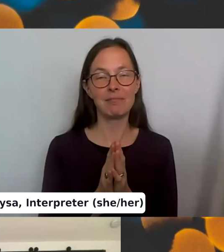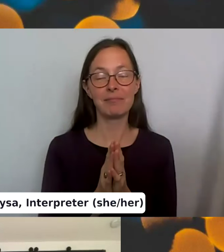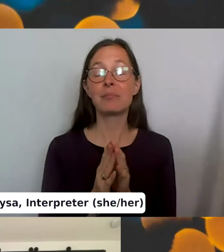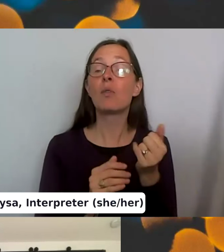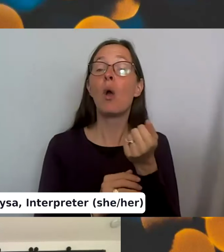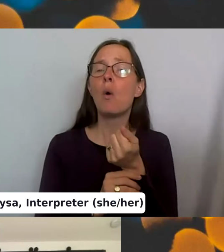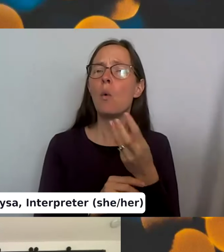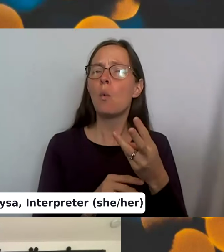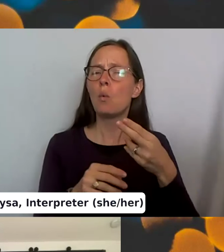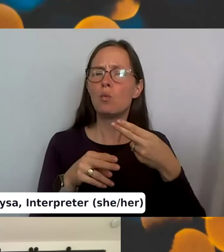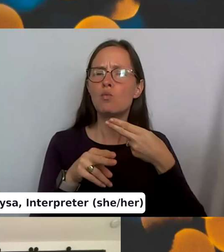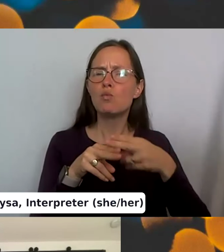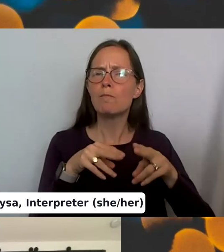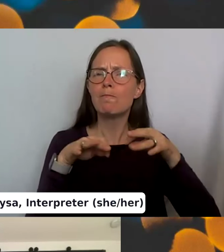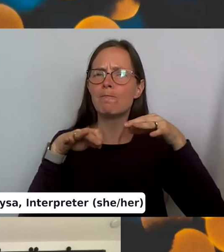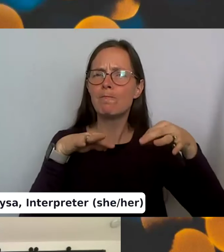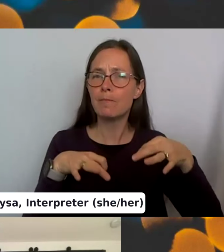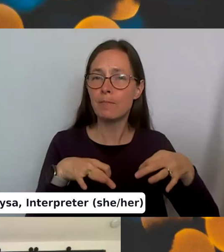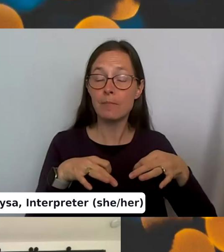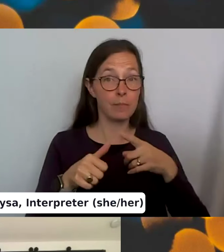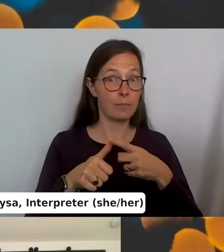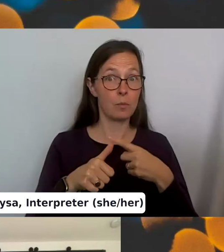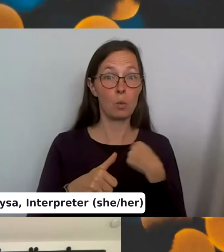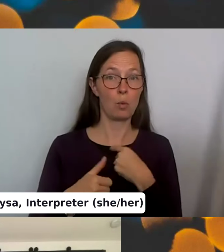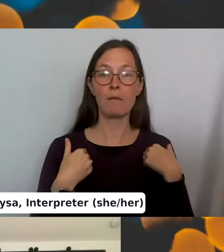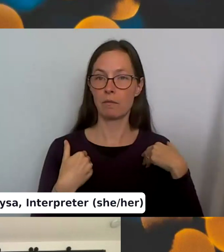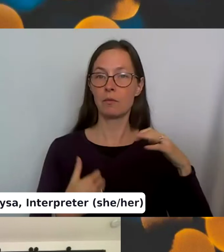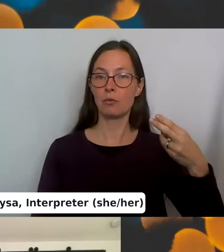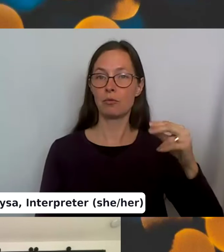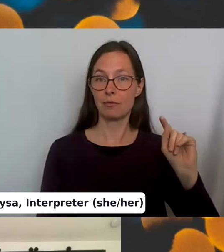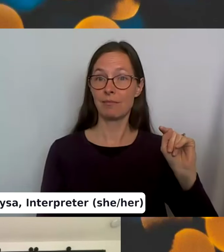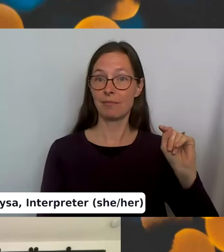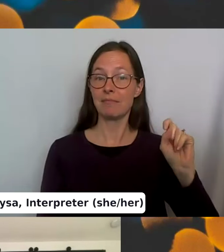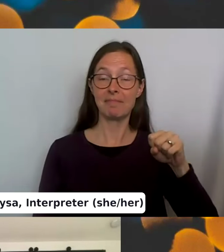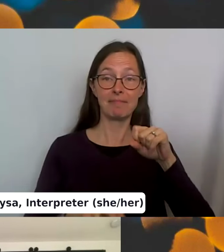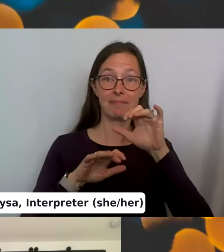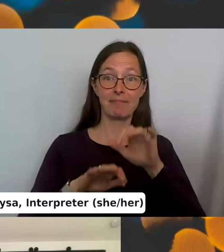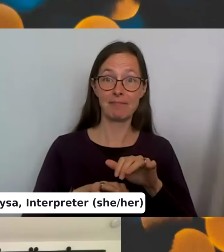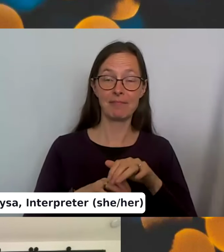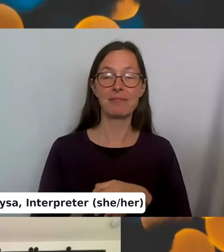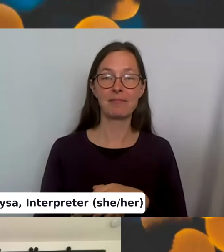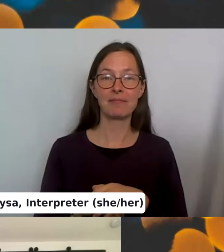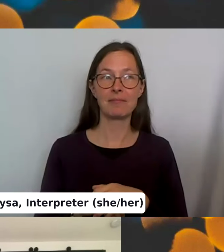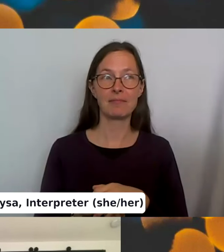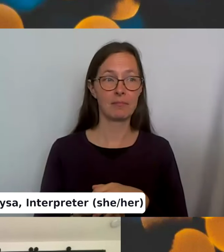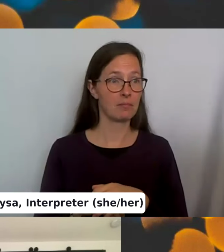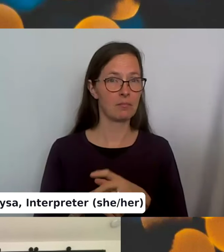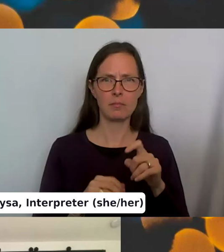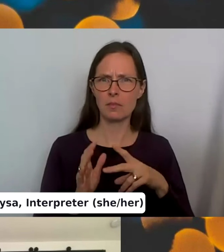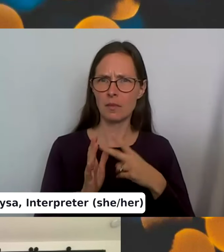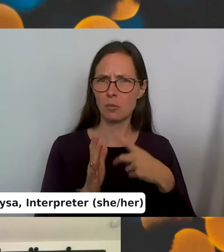order. There is a chat. Yep, there's a chat here. Let's just make sure it's working, shall we?